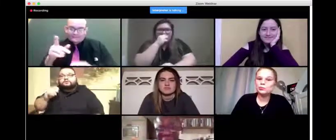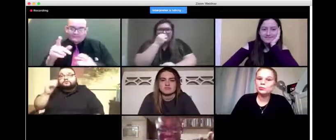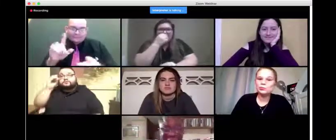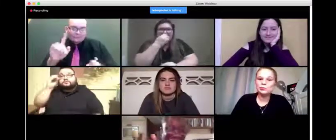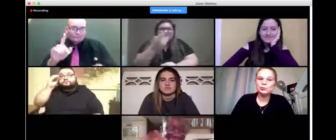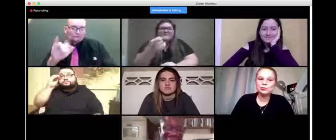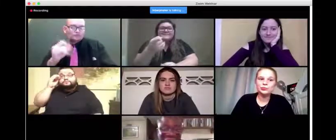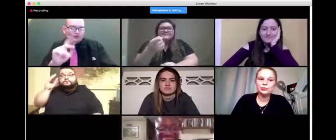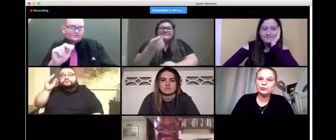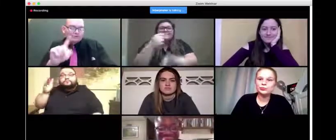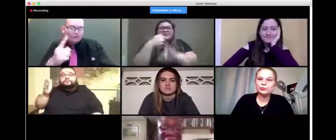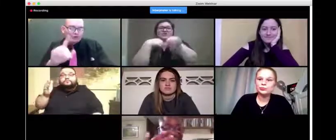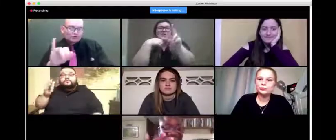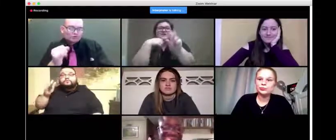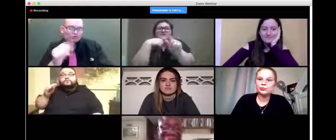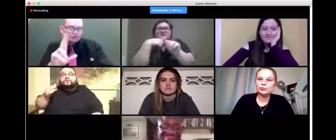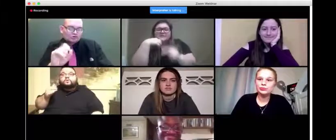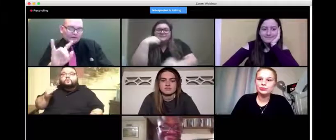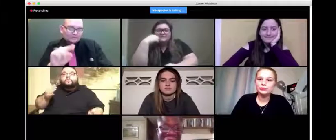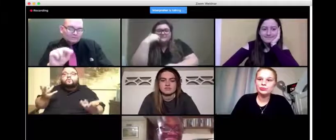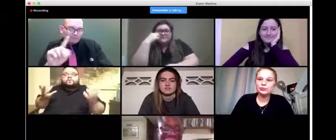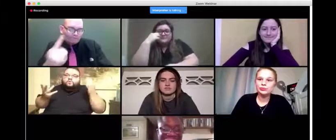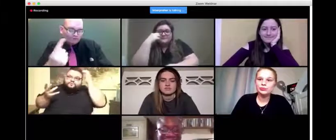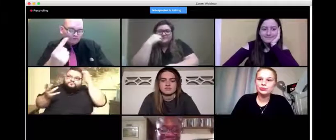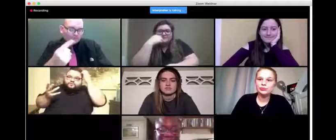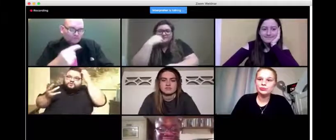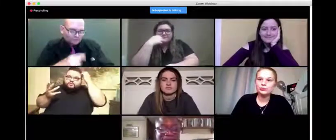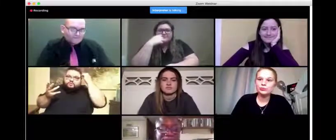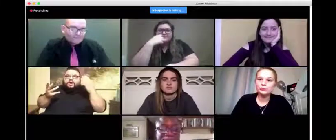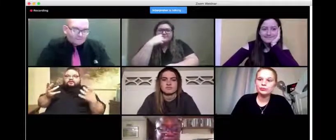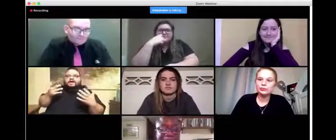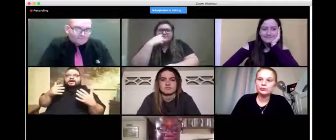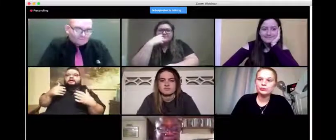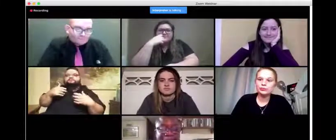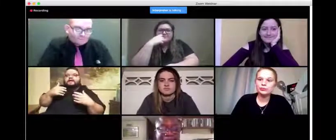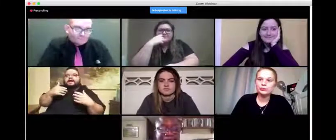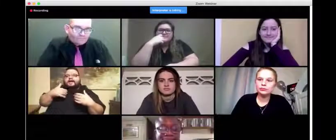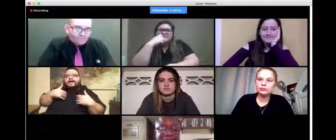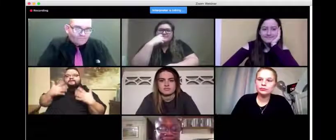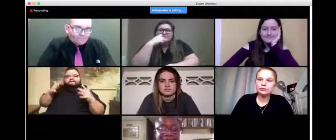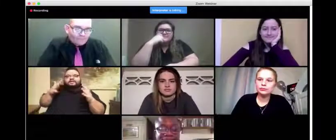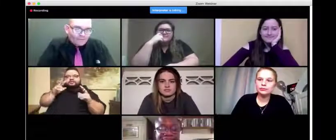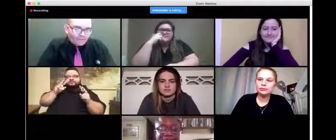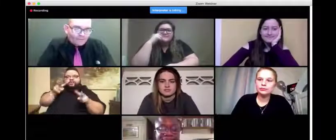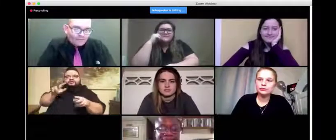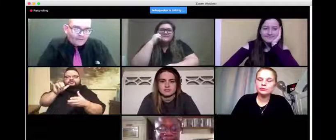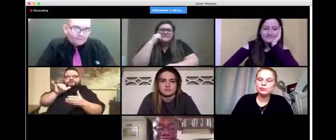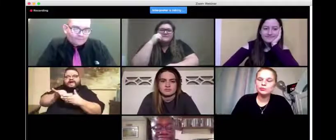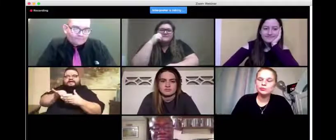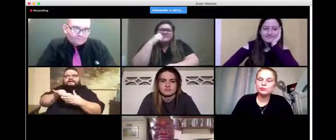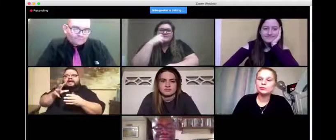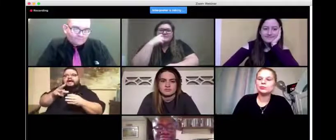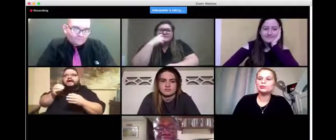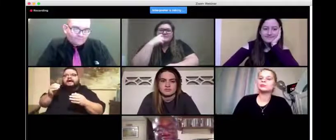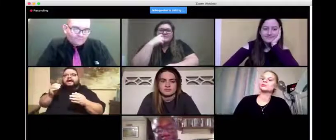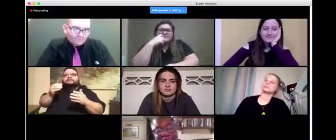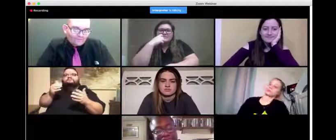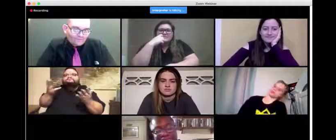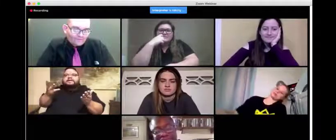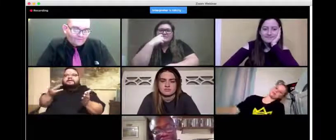Well, I've watched it, and to be honest, every deaf